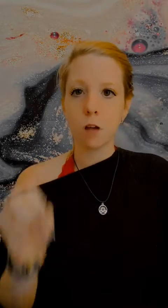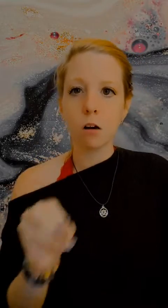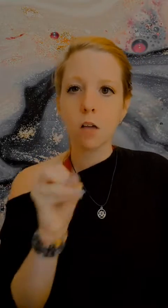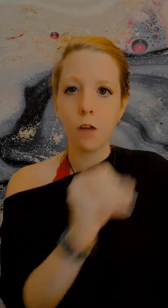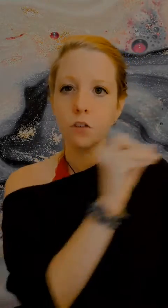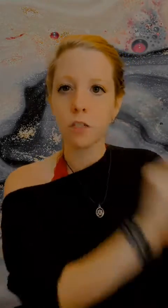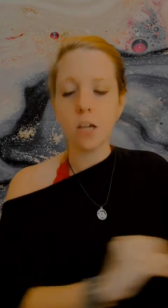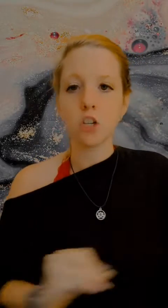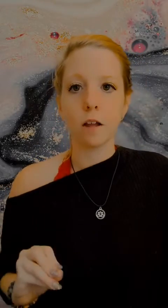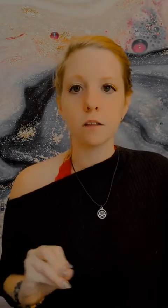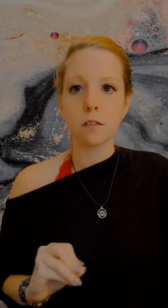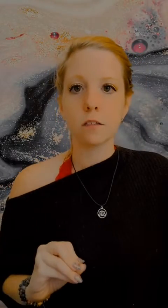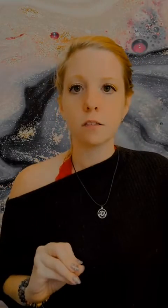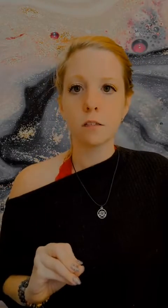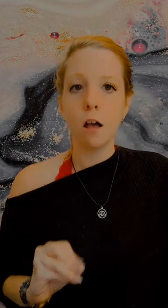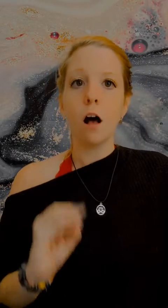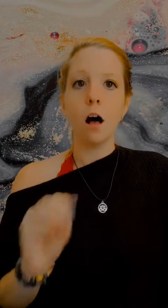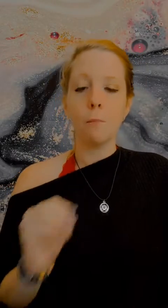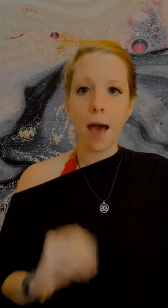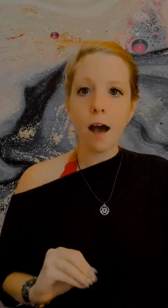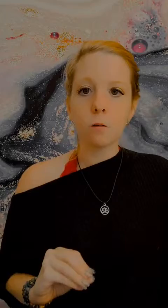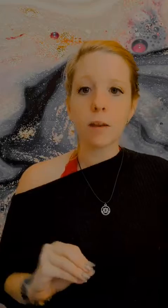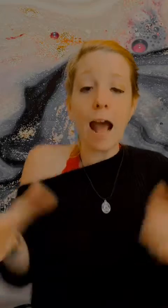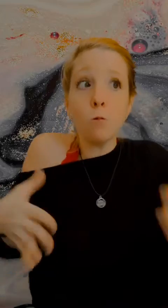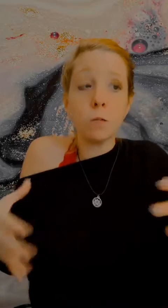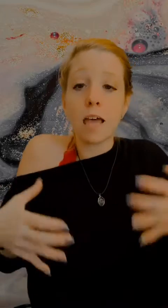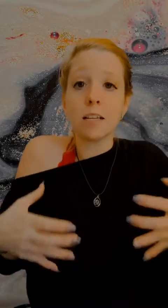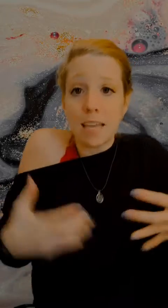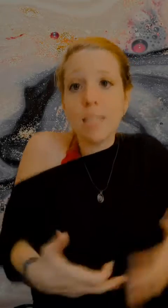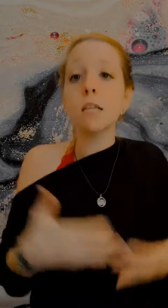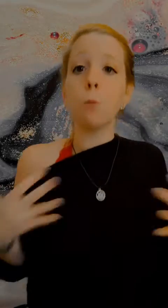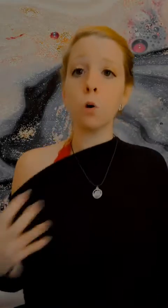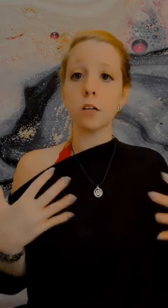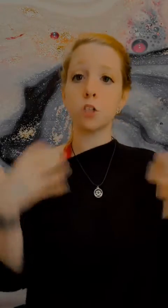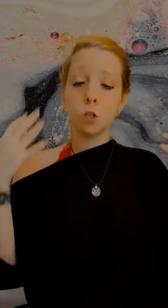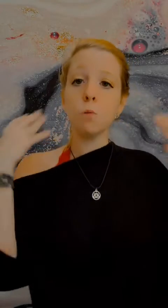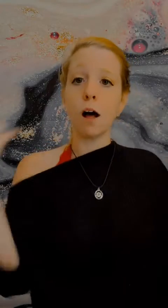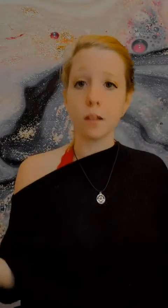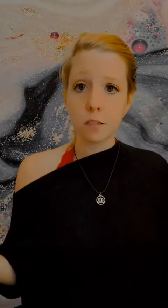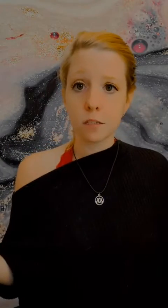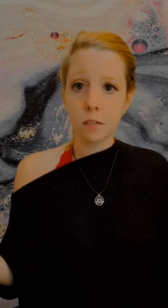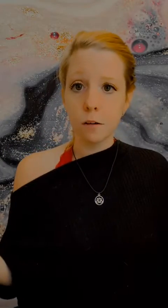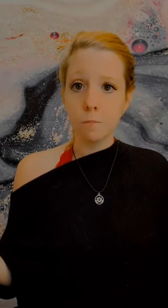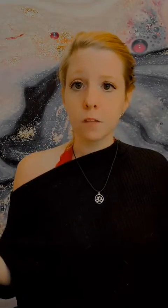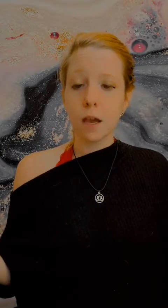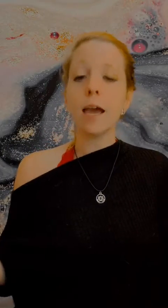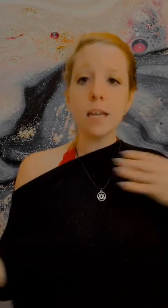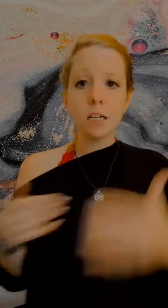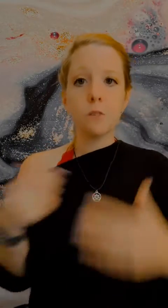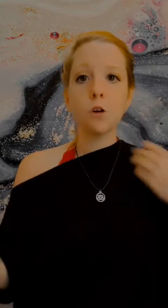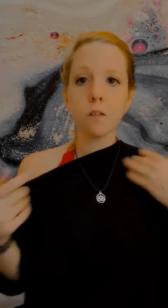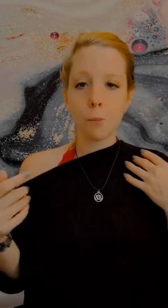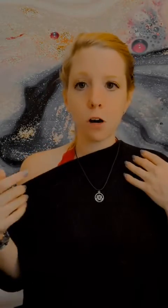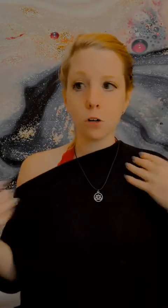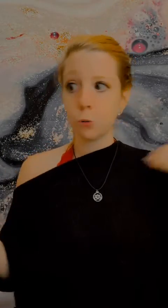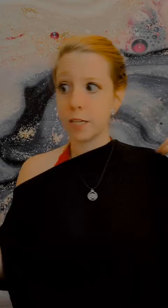hard conversations about how sex is important to us. And if you're the partner who is